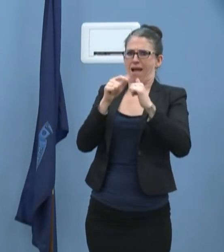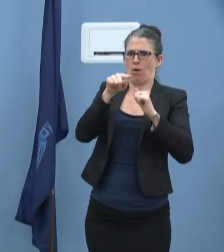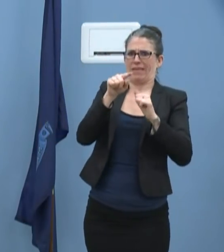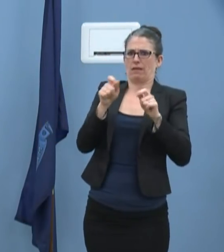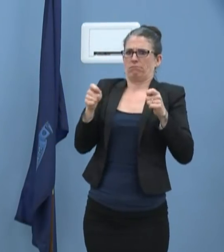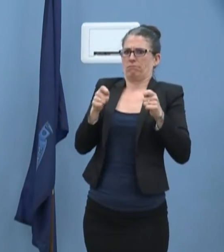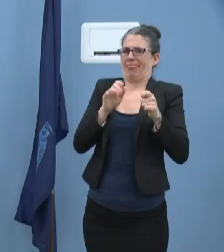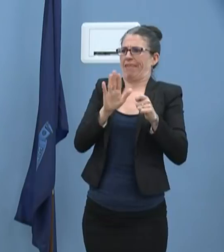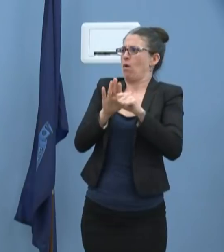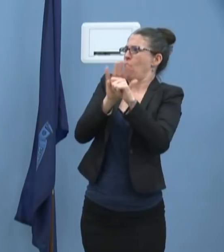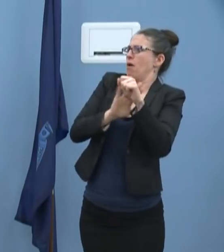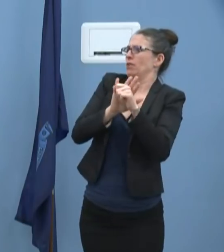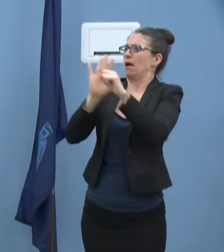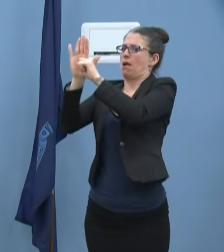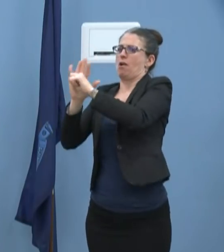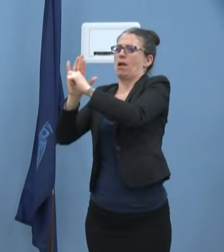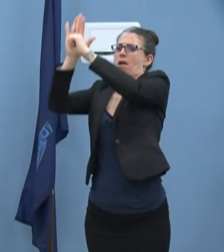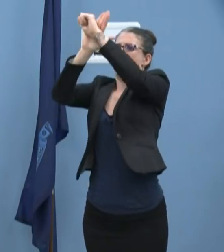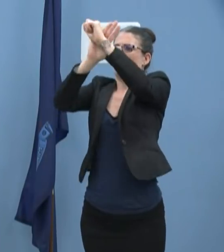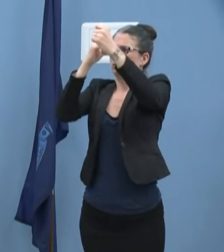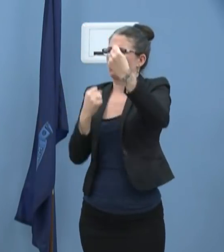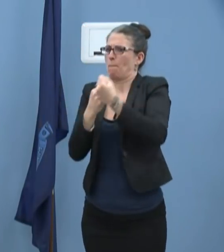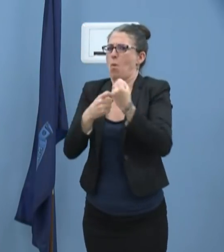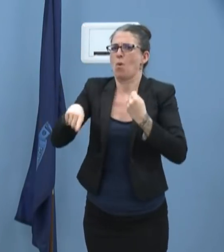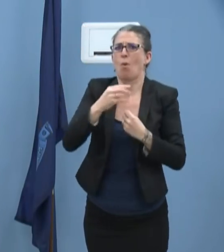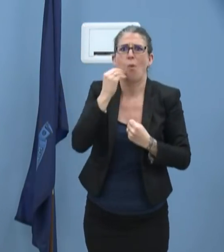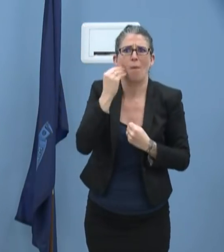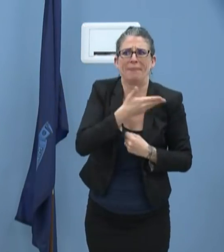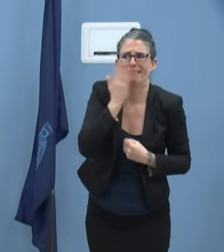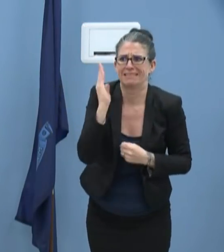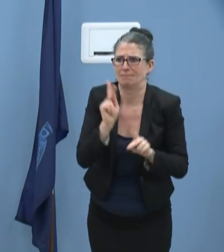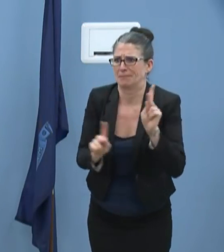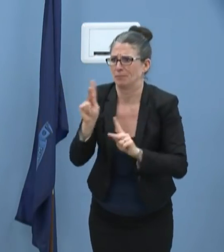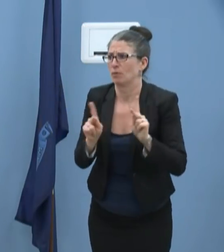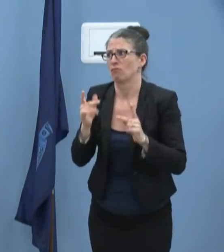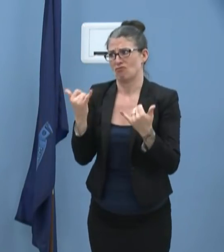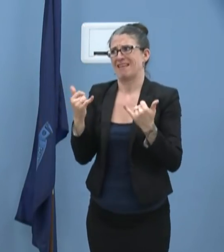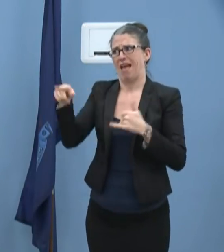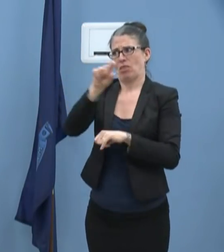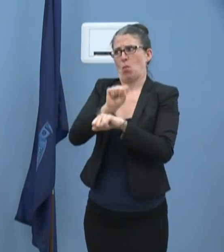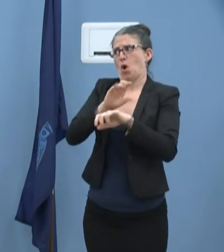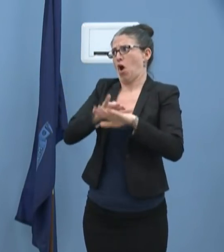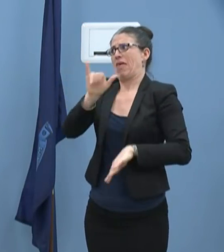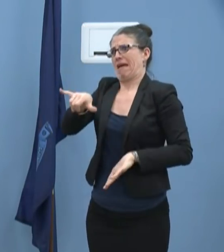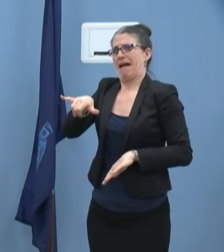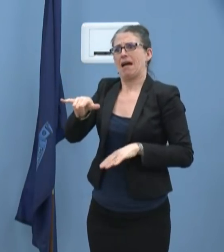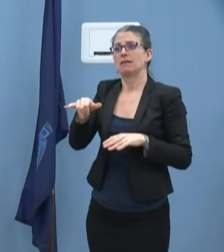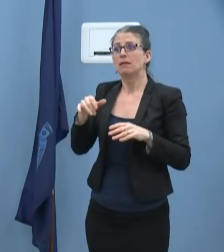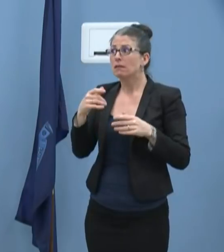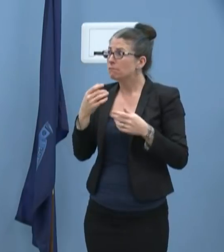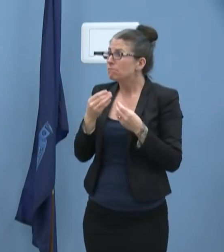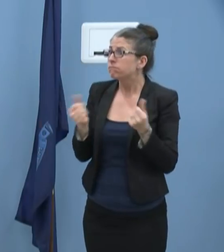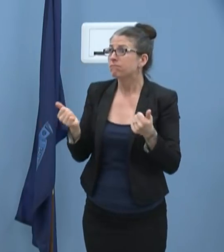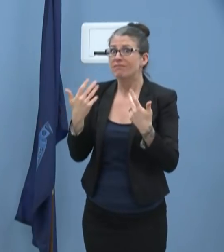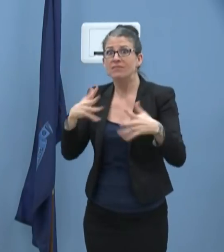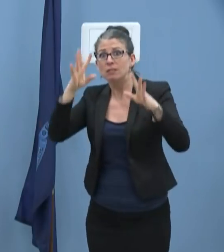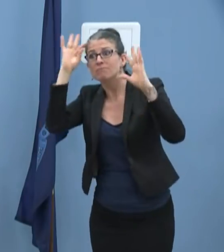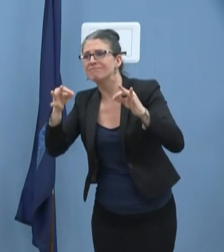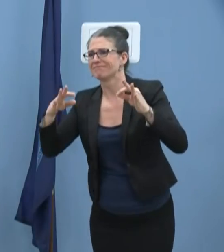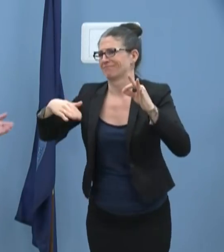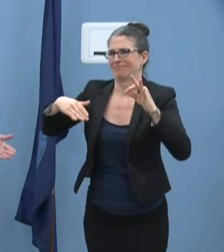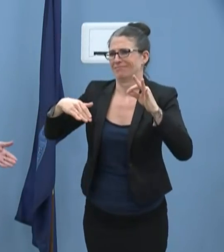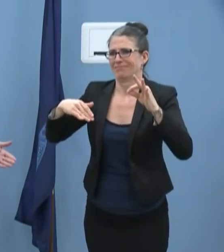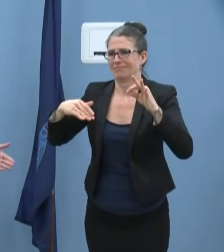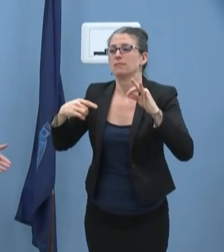once a day typically to try to figure out two solutions. One is how do we provide space for